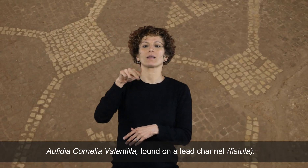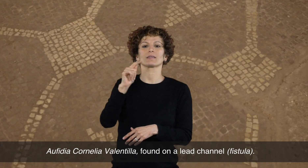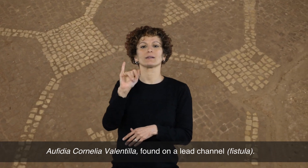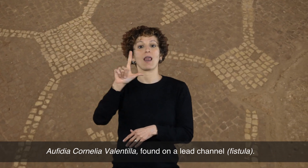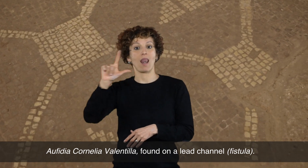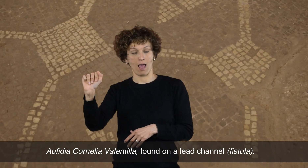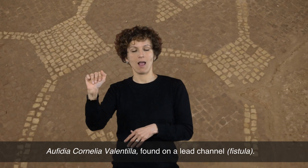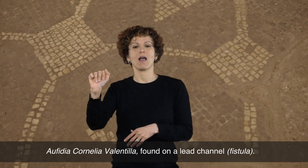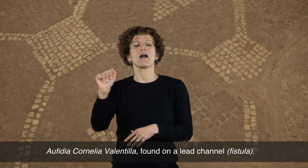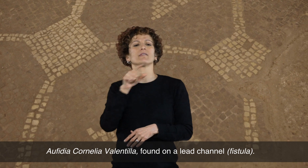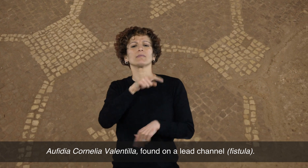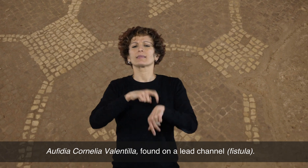Channel, Fistula.